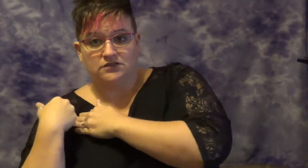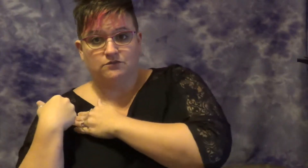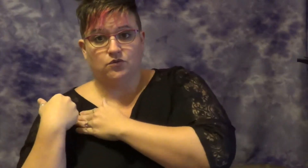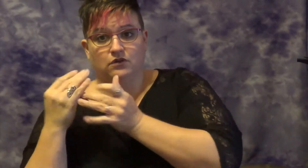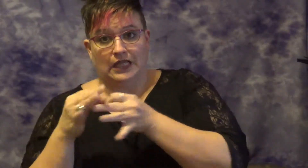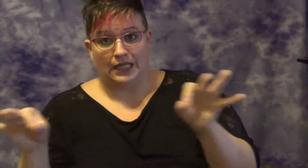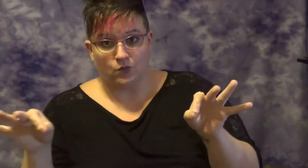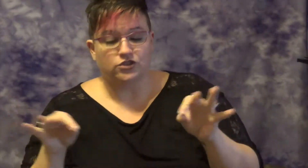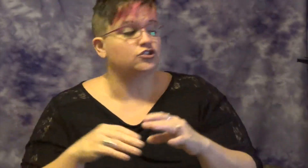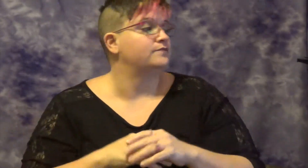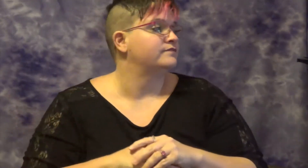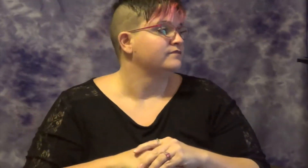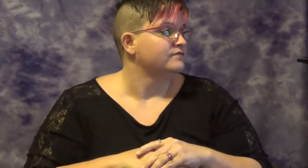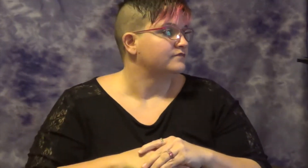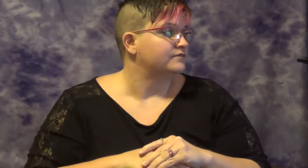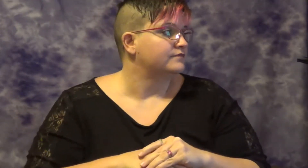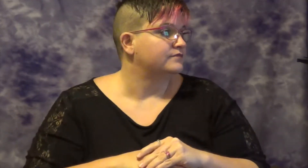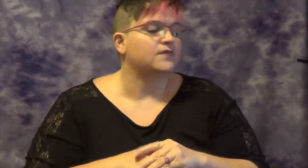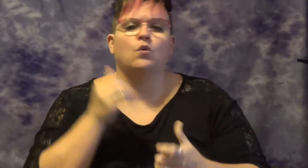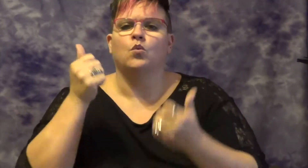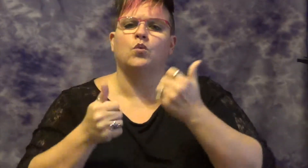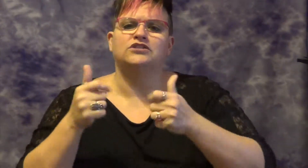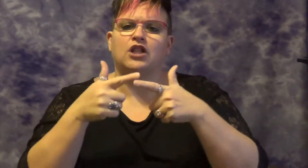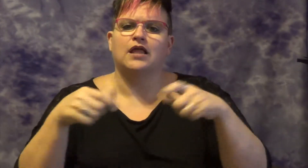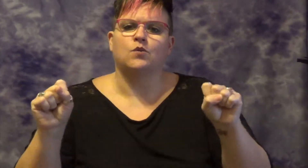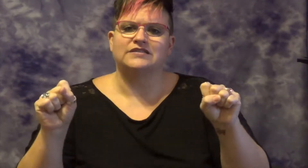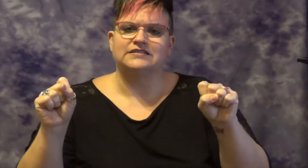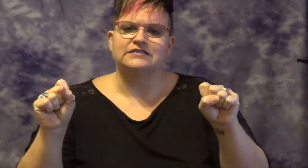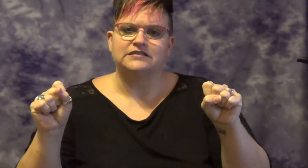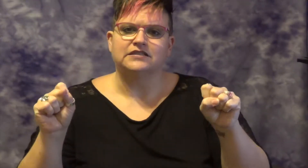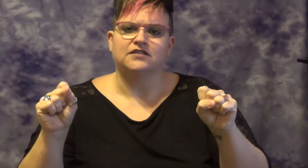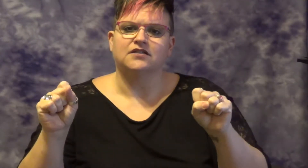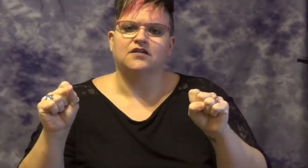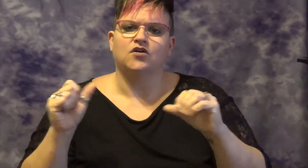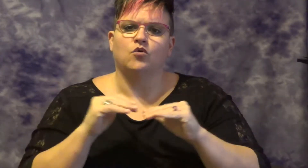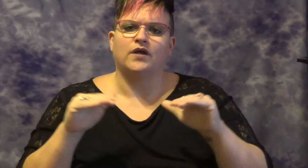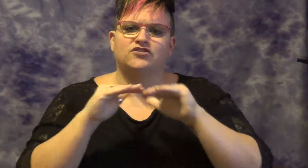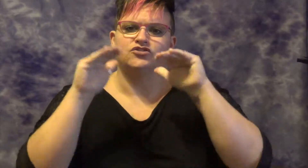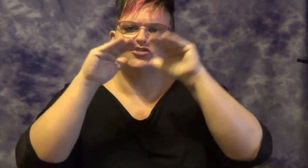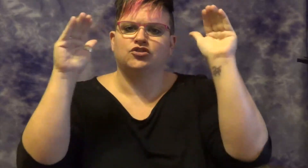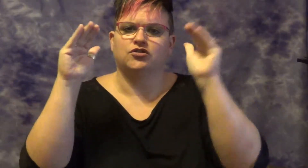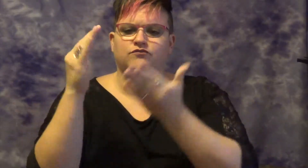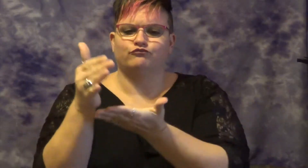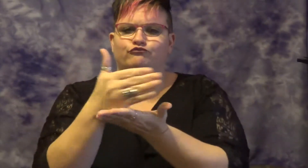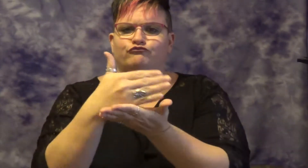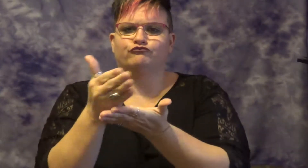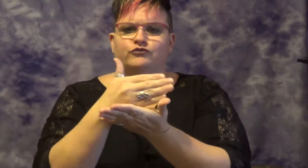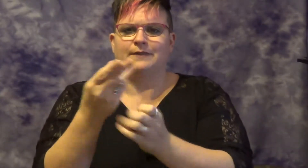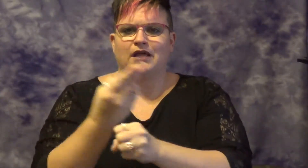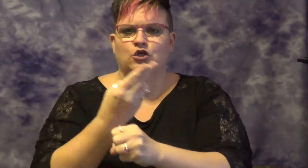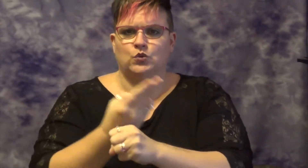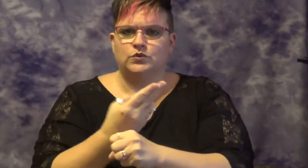speech. We talked about responsible language and then linguistic register.